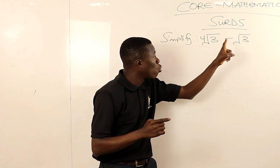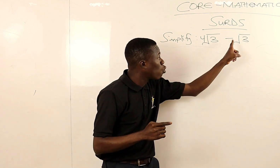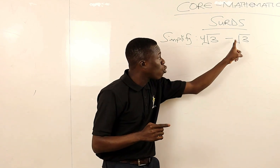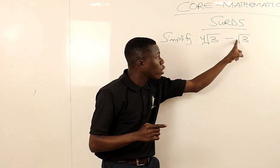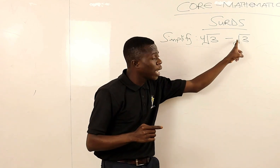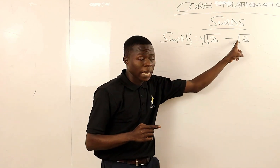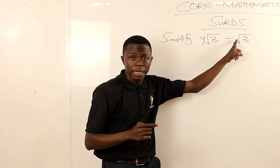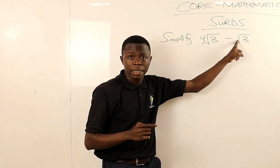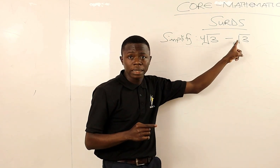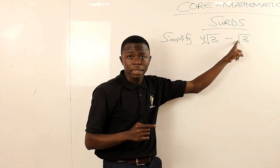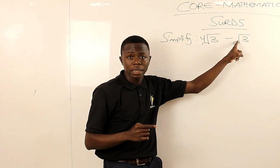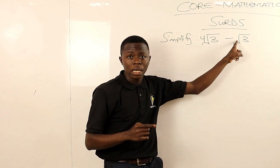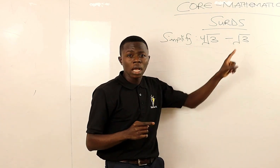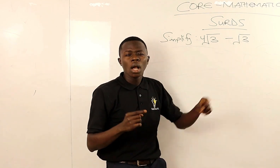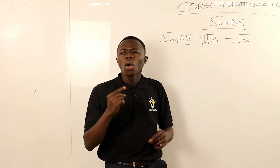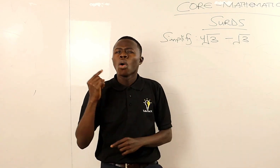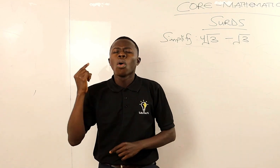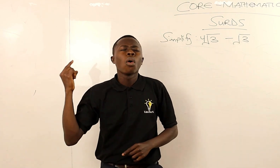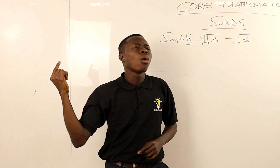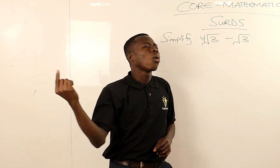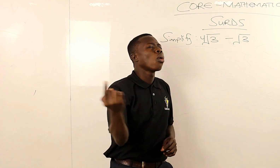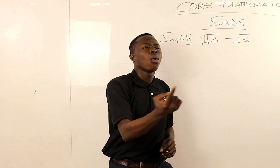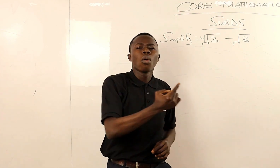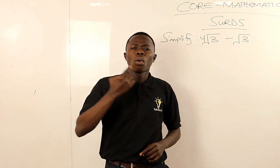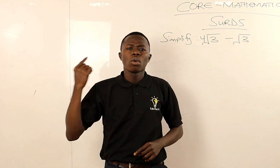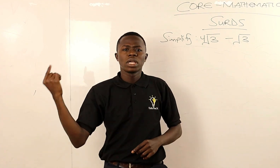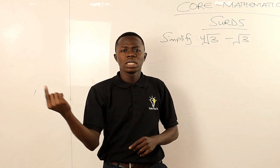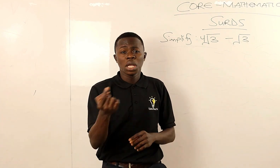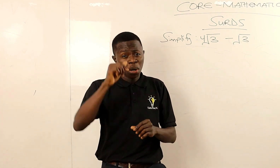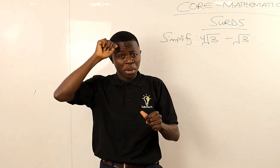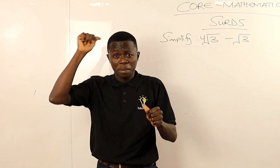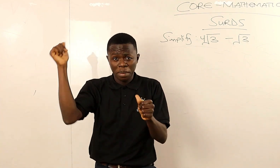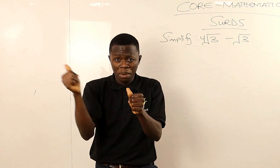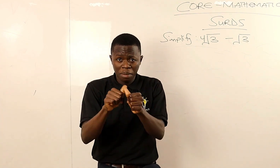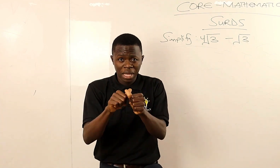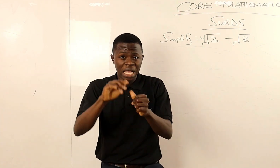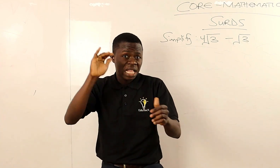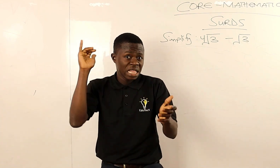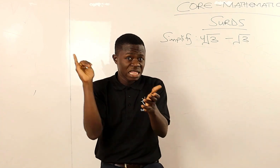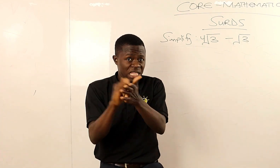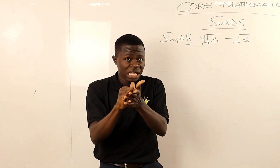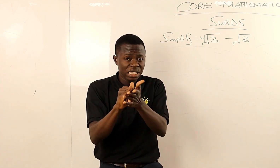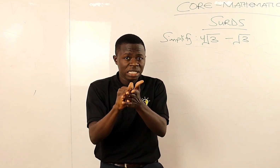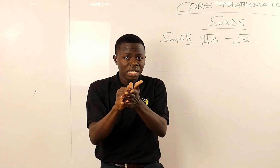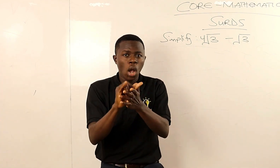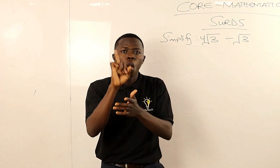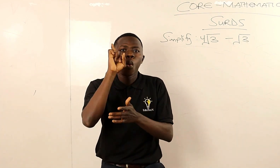if you see something, or if you see a term that is expressed as the one you see on the